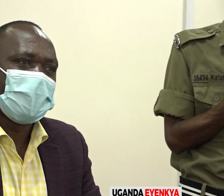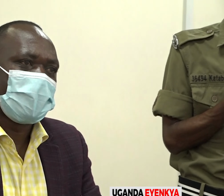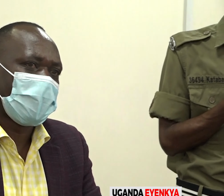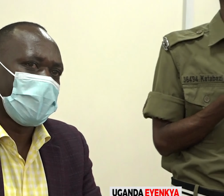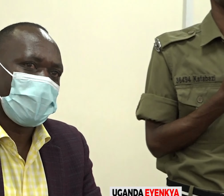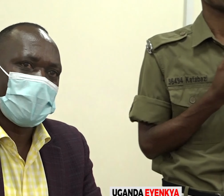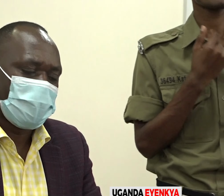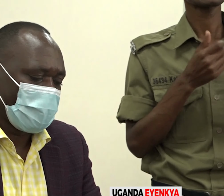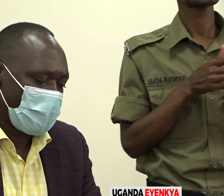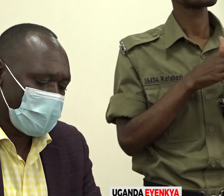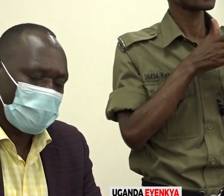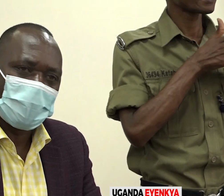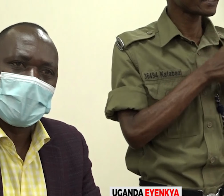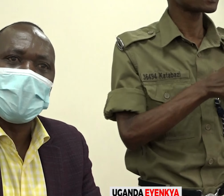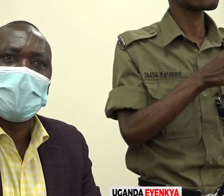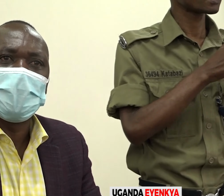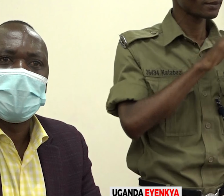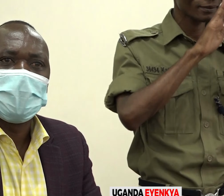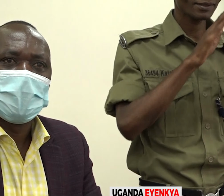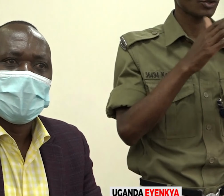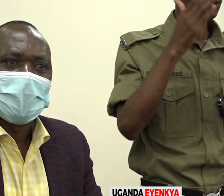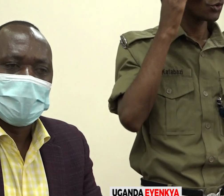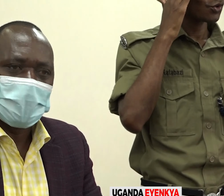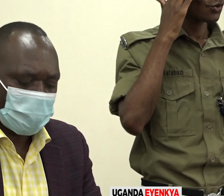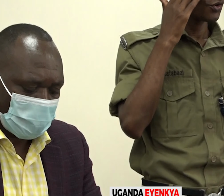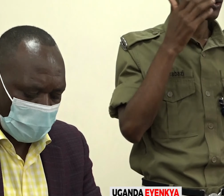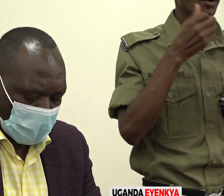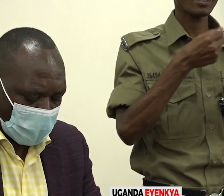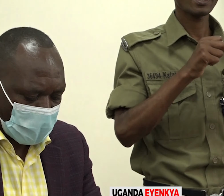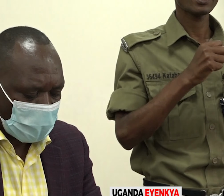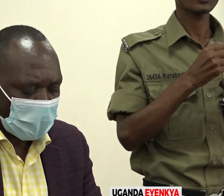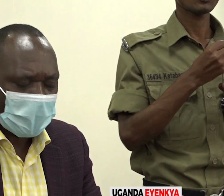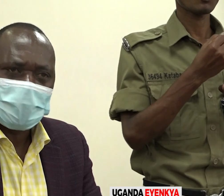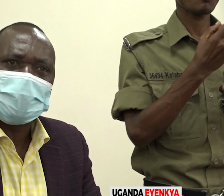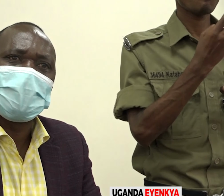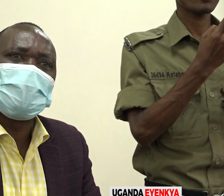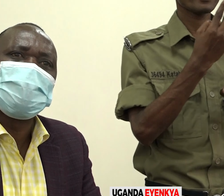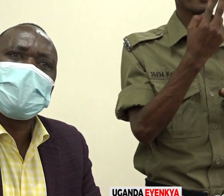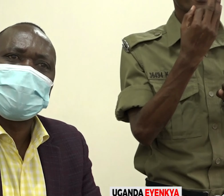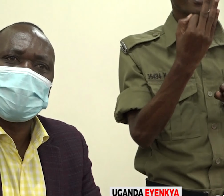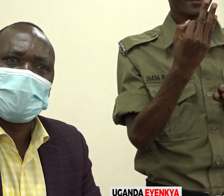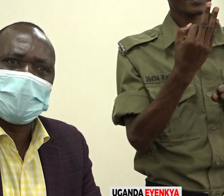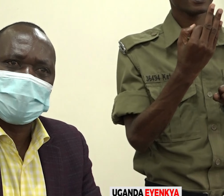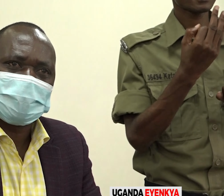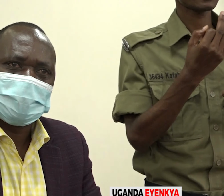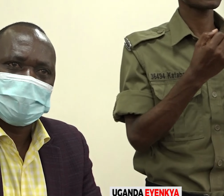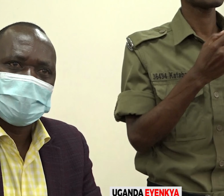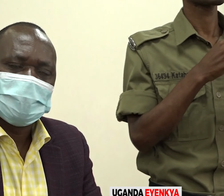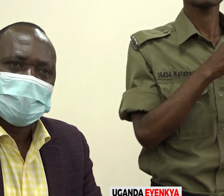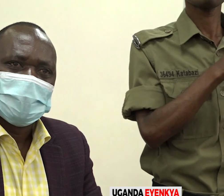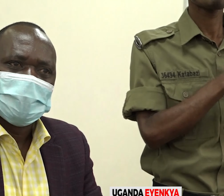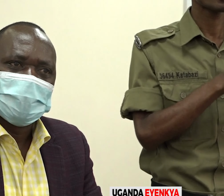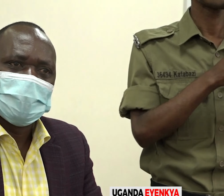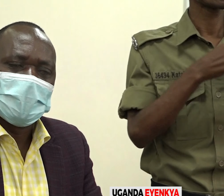must be a justification, because you know Article 43 or the Constitution of the Republic of Uganda talks about the limitations of rights.